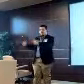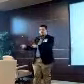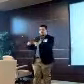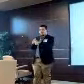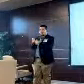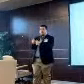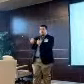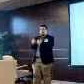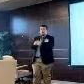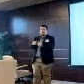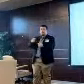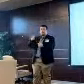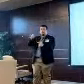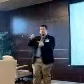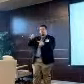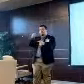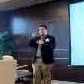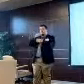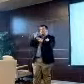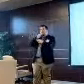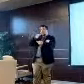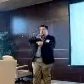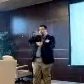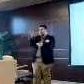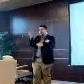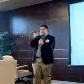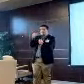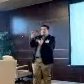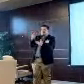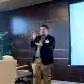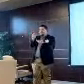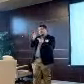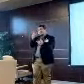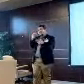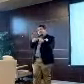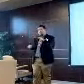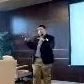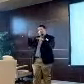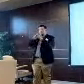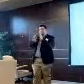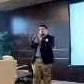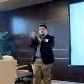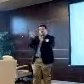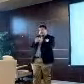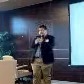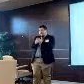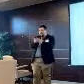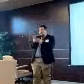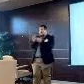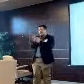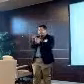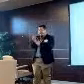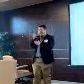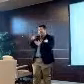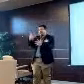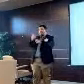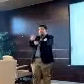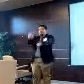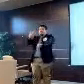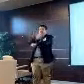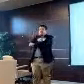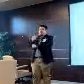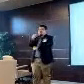with the holidays, we do expect we could possibly see an increase in cases again. So again, we would ask you to get vaccinated as